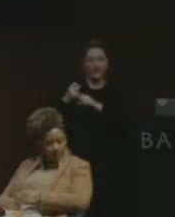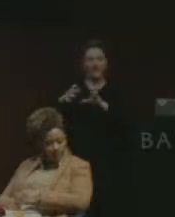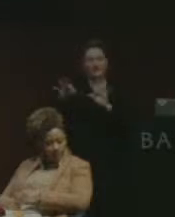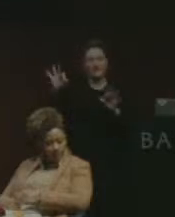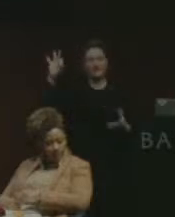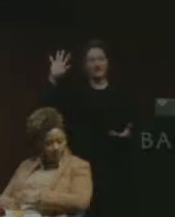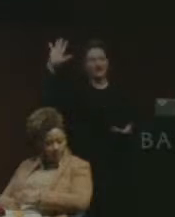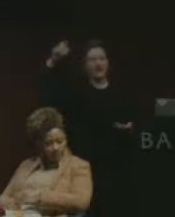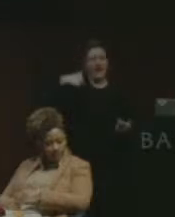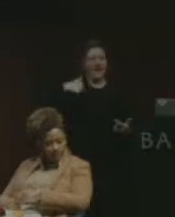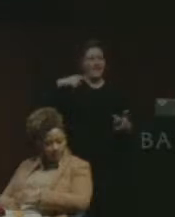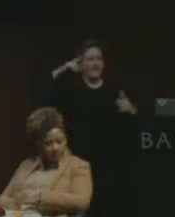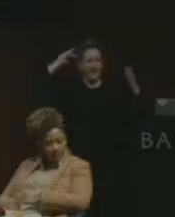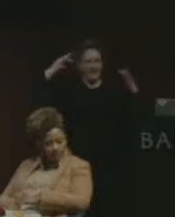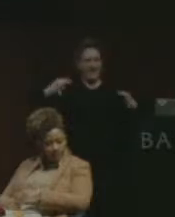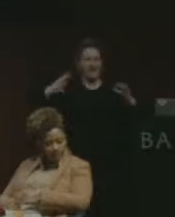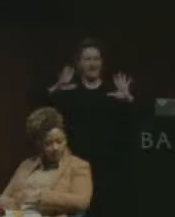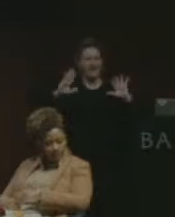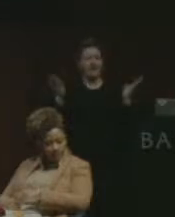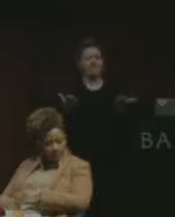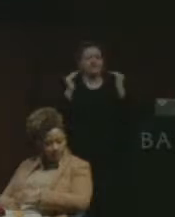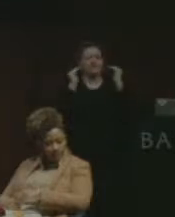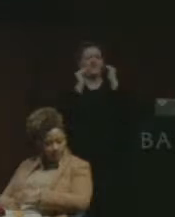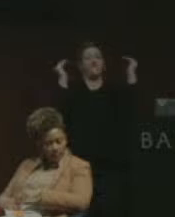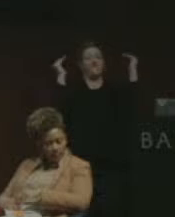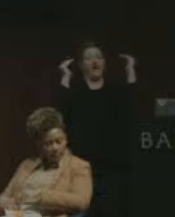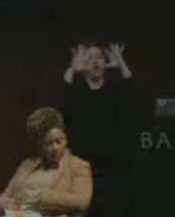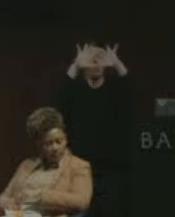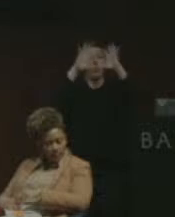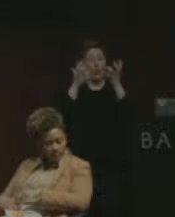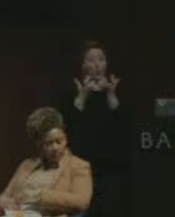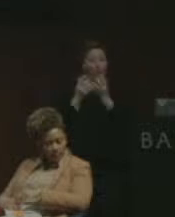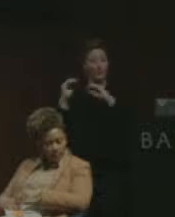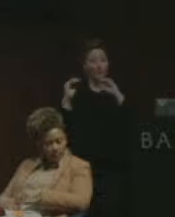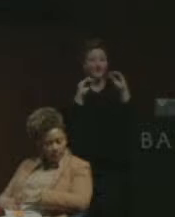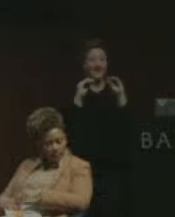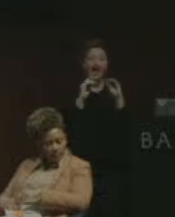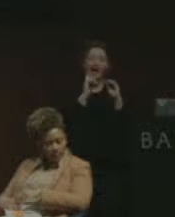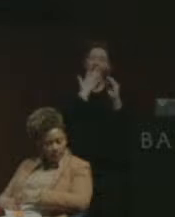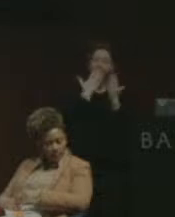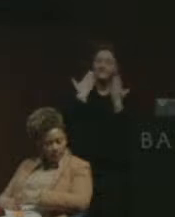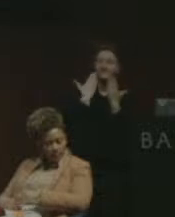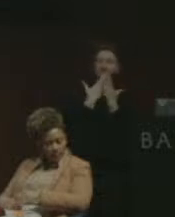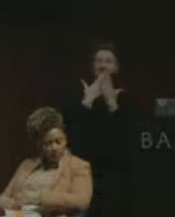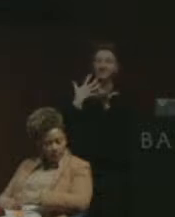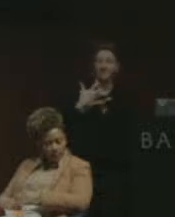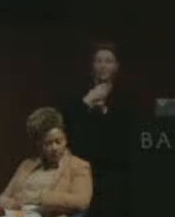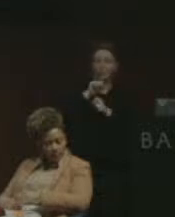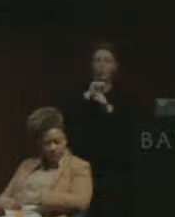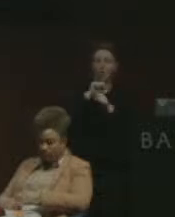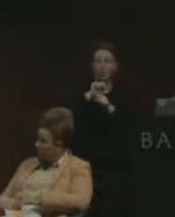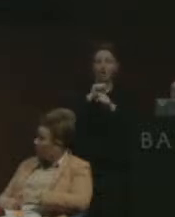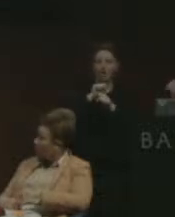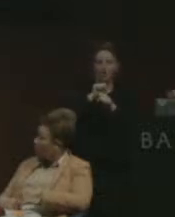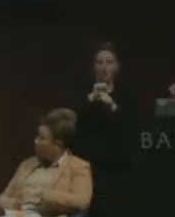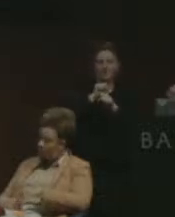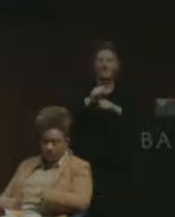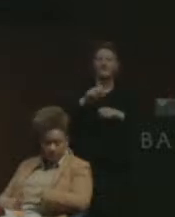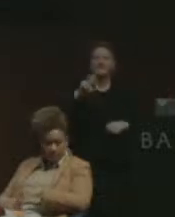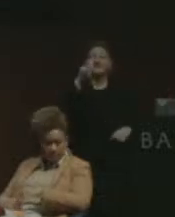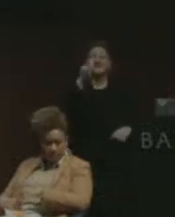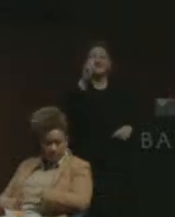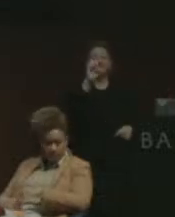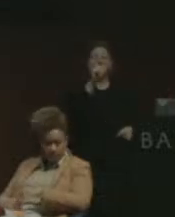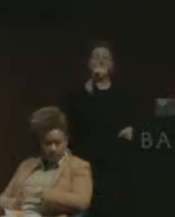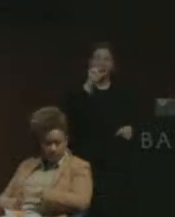said, "I am here to promote fair globalization and decent work." So Convention 189 became decent work